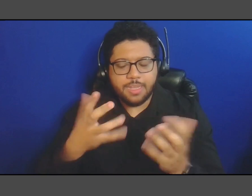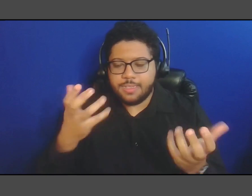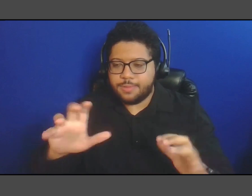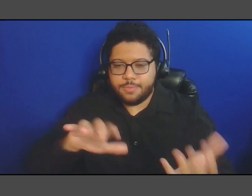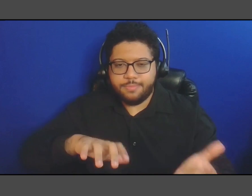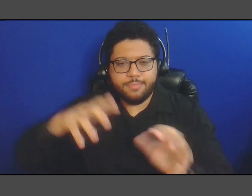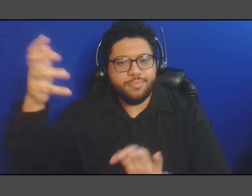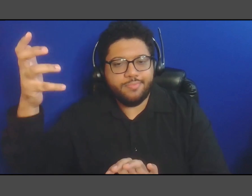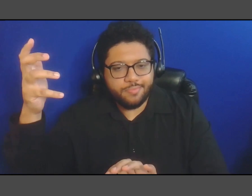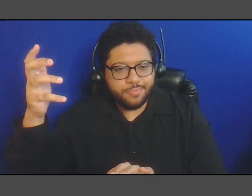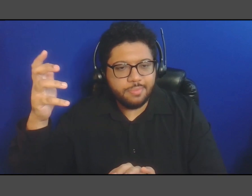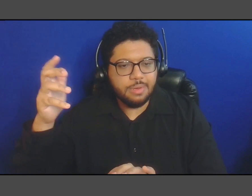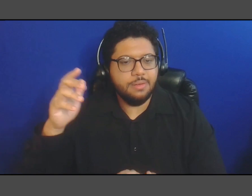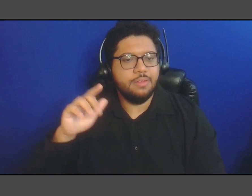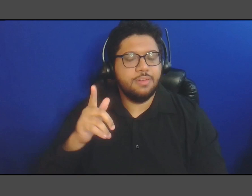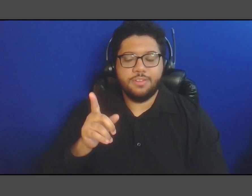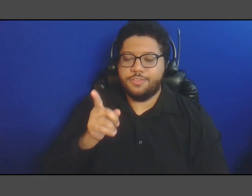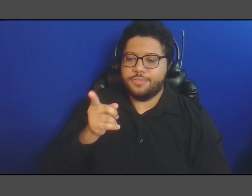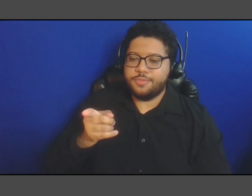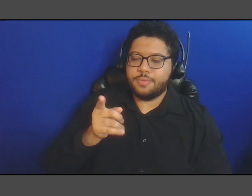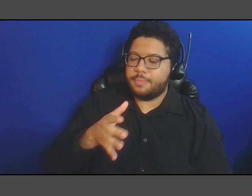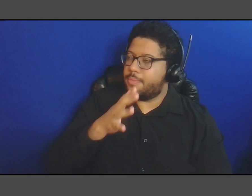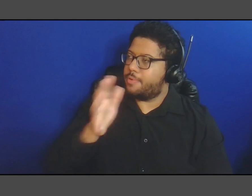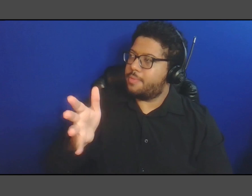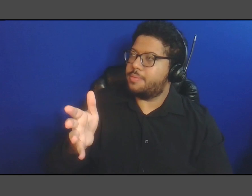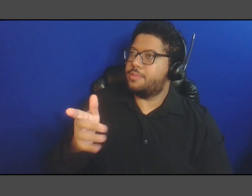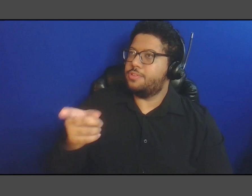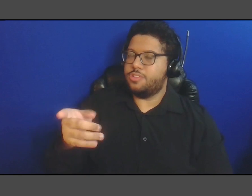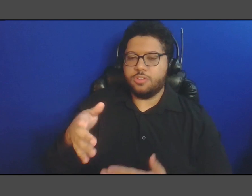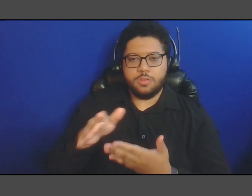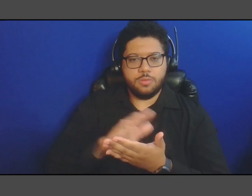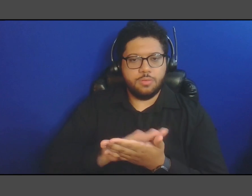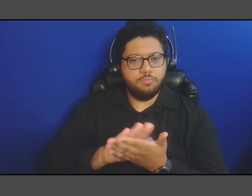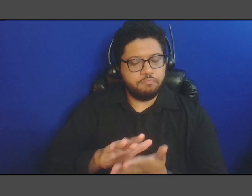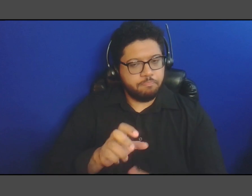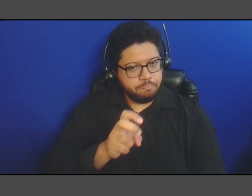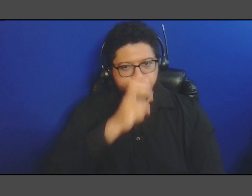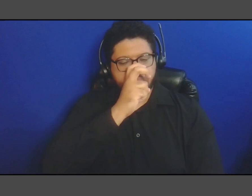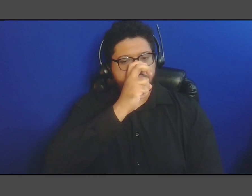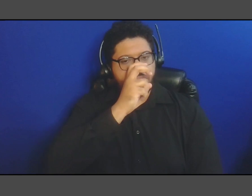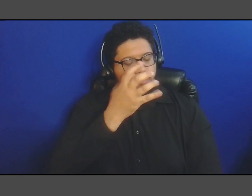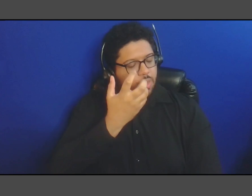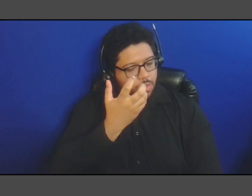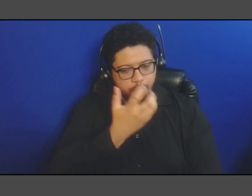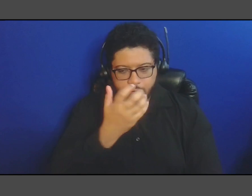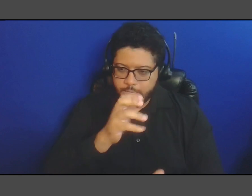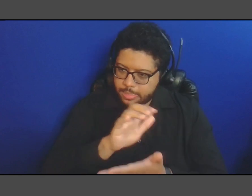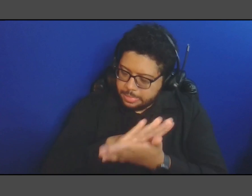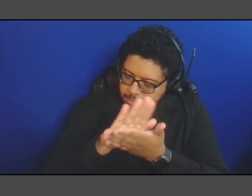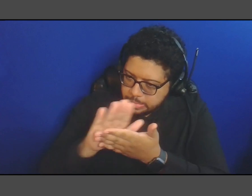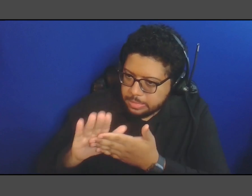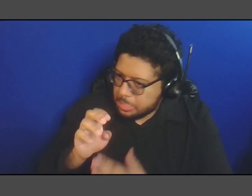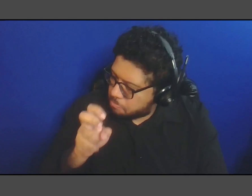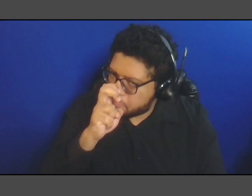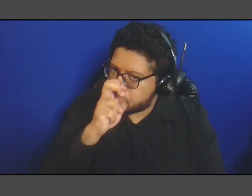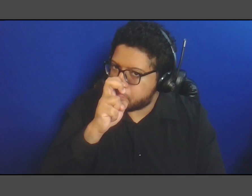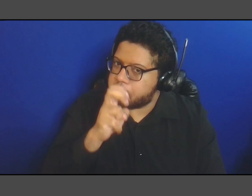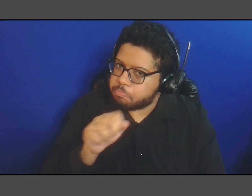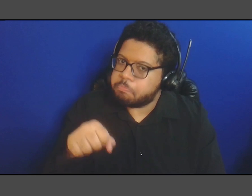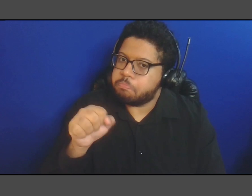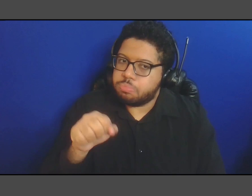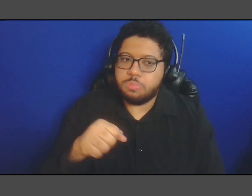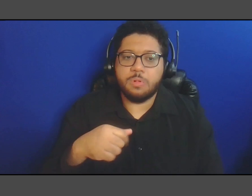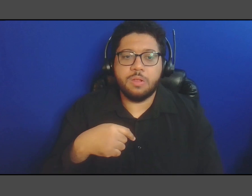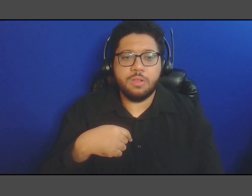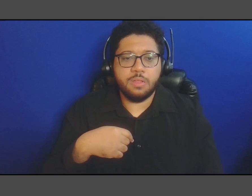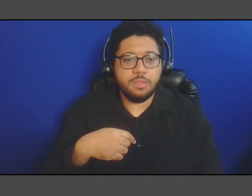was clean beyond anything I could imagine. And she wasn't relaxed